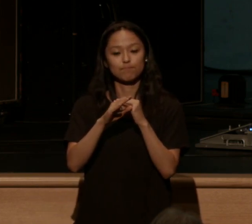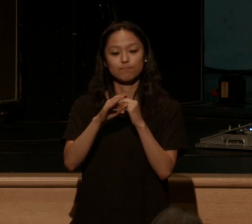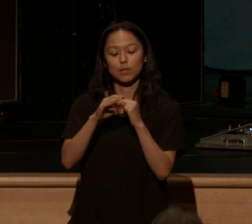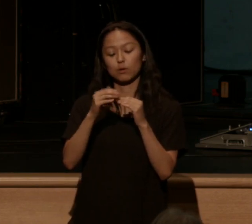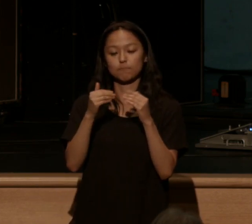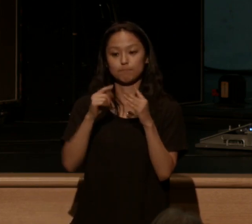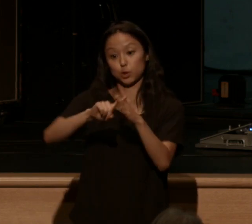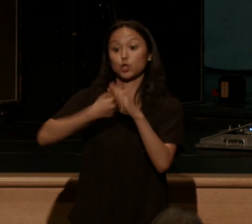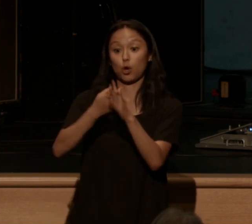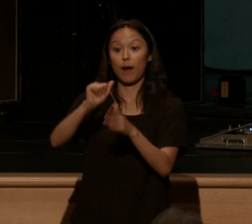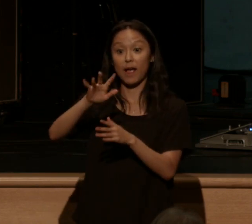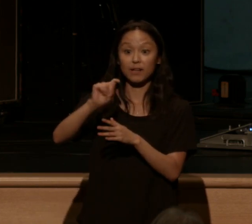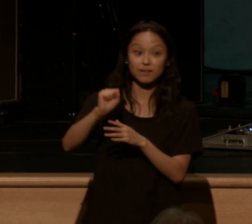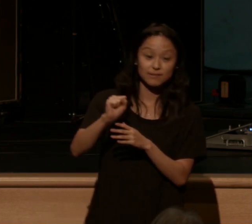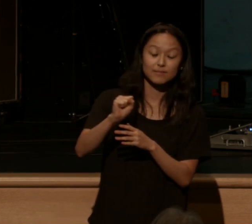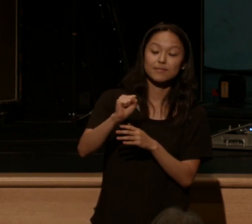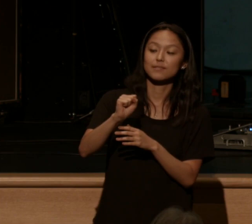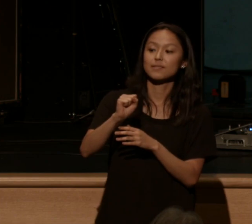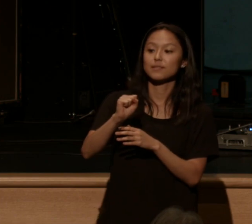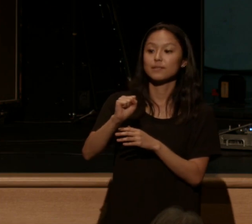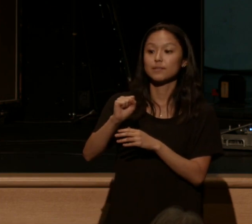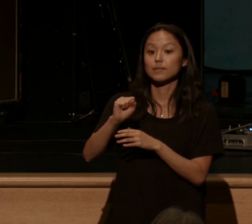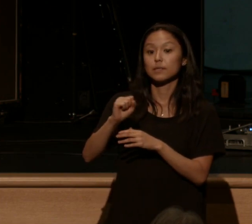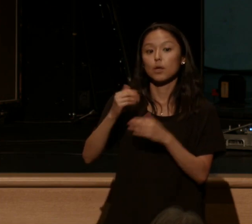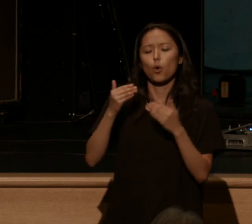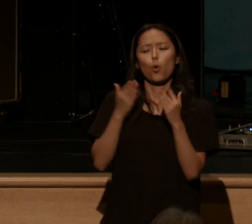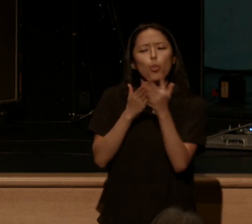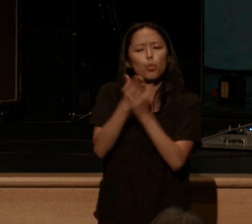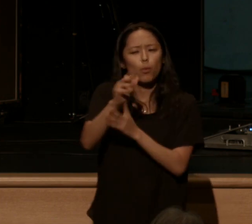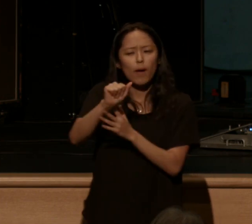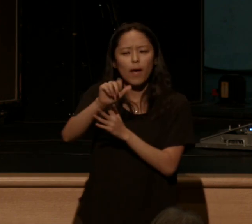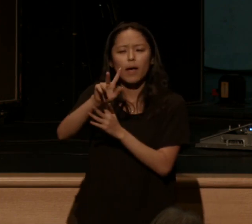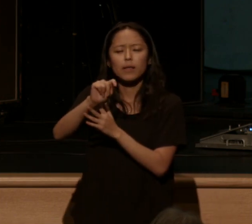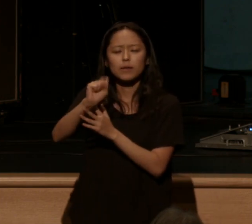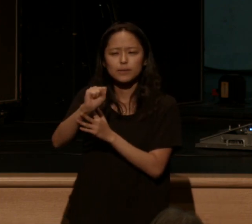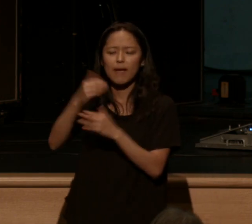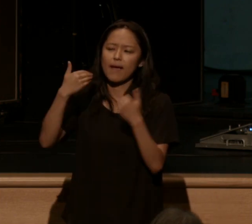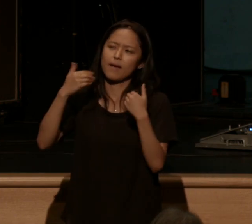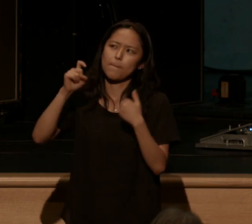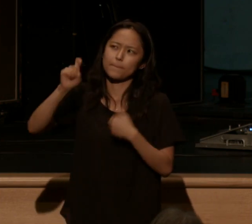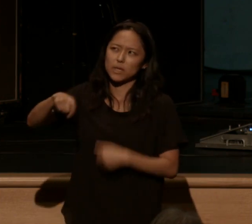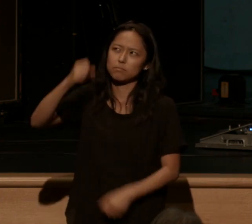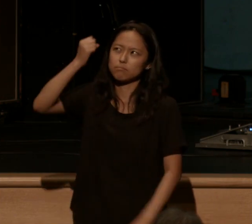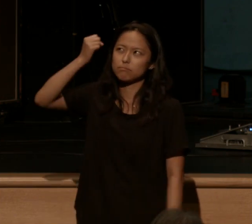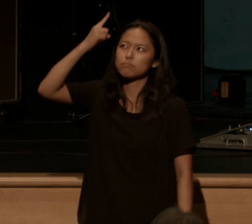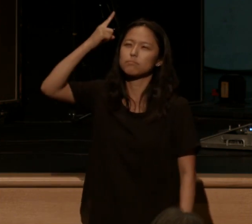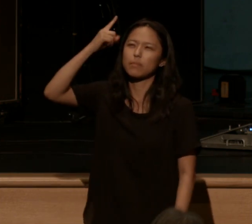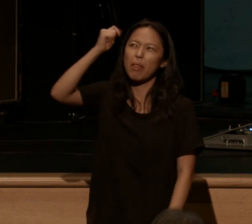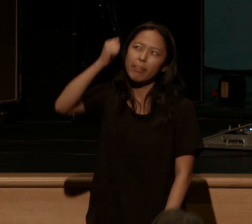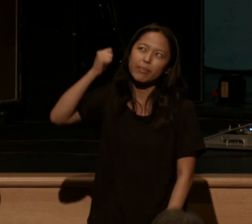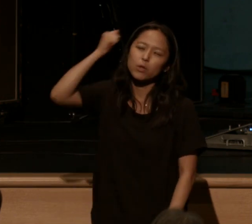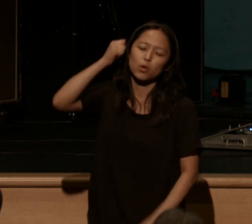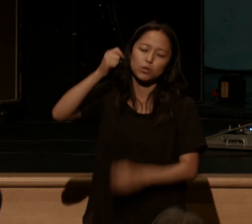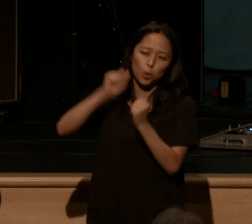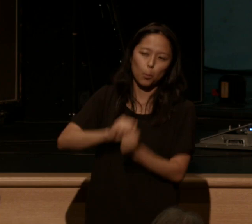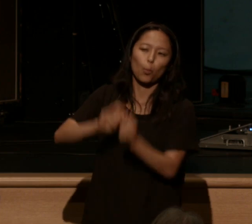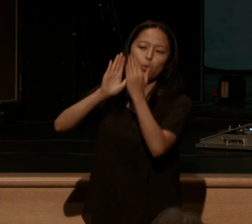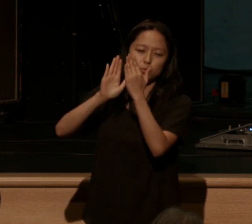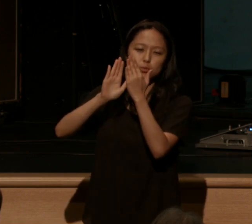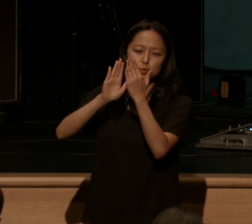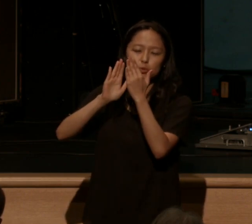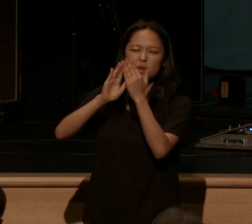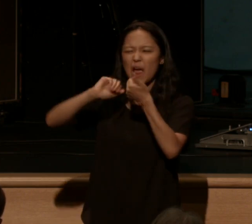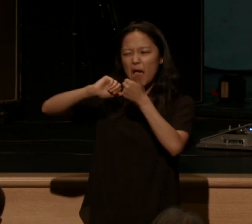about this chapter and this topic and this thing, whatever. And so as we go through Acts, we have to understand the theological approach and